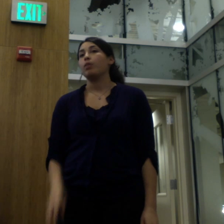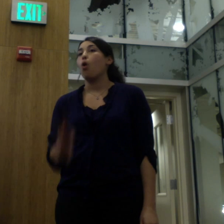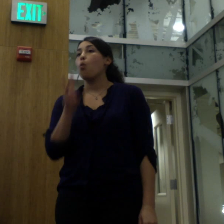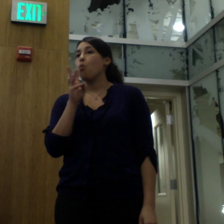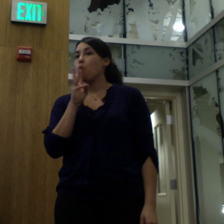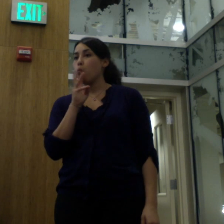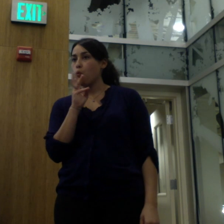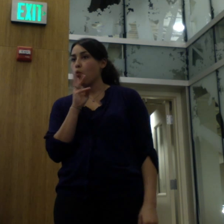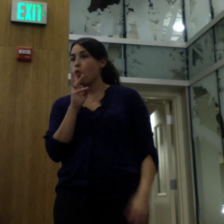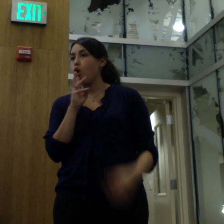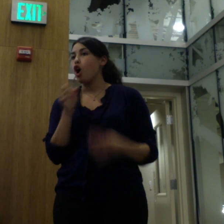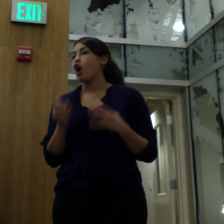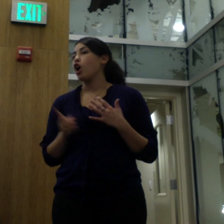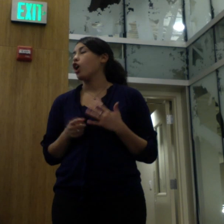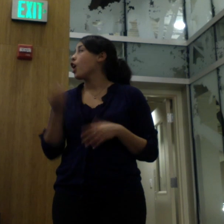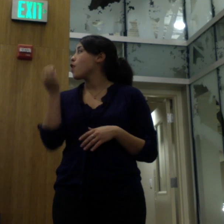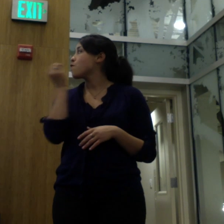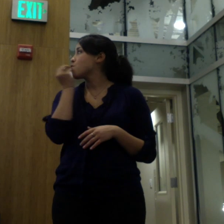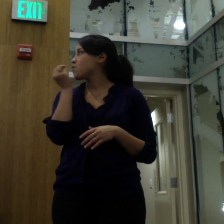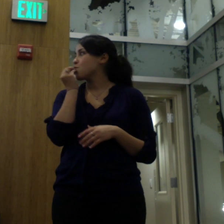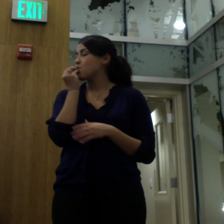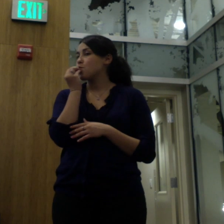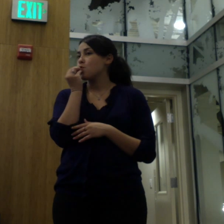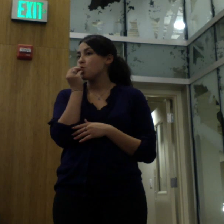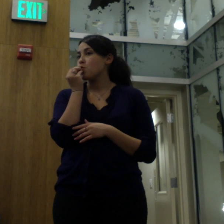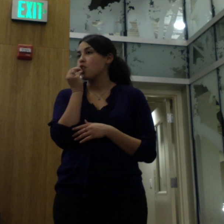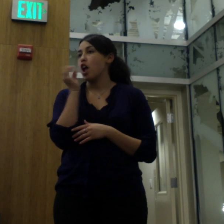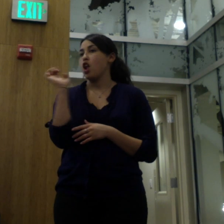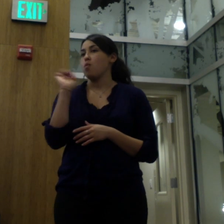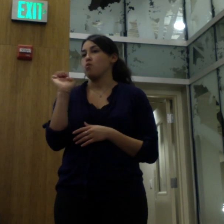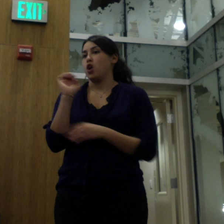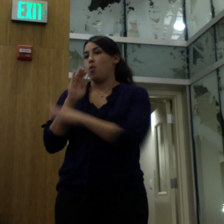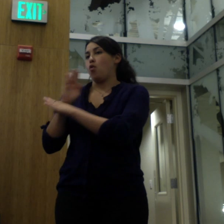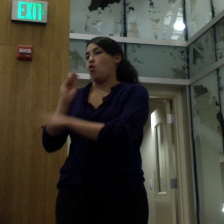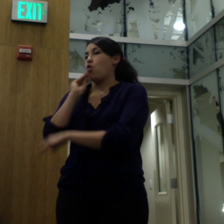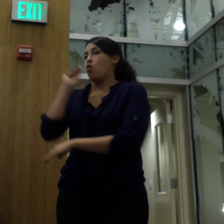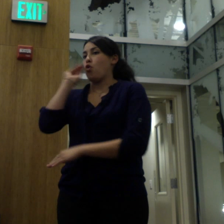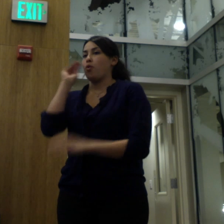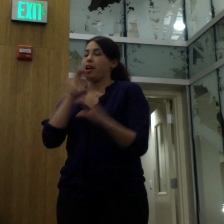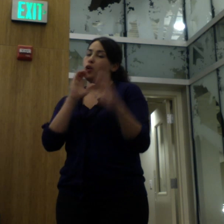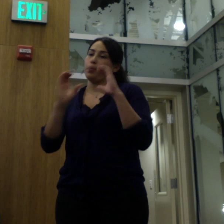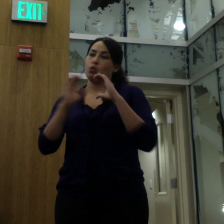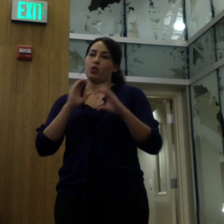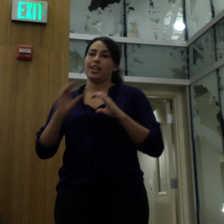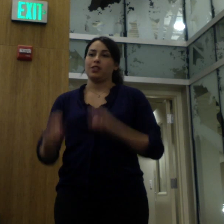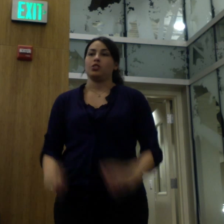water and food, emergency shelters, and communication.